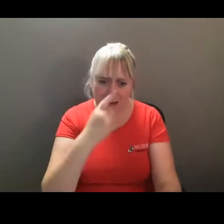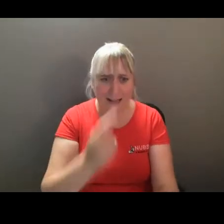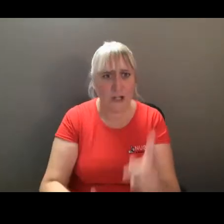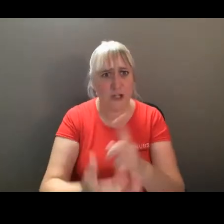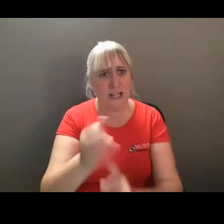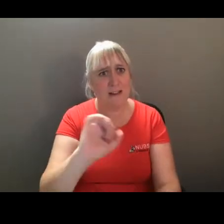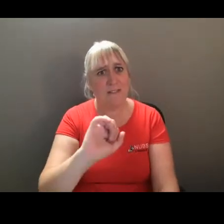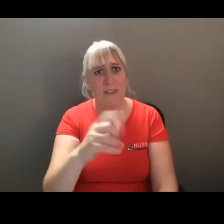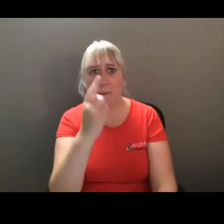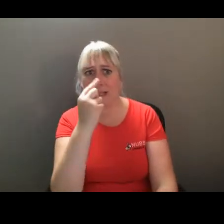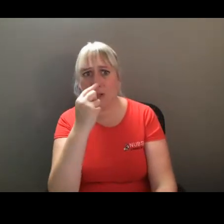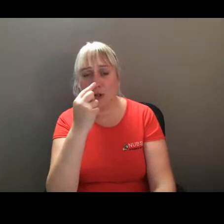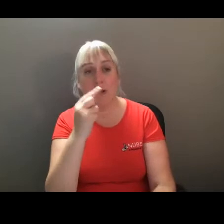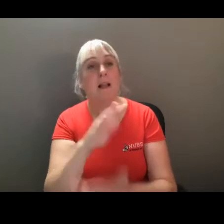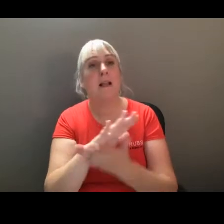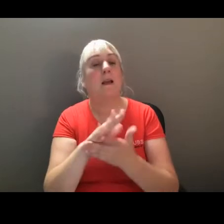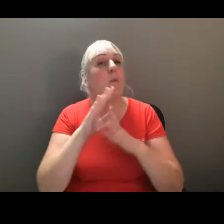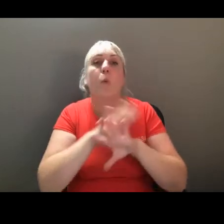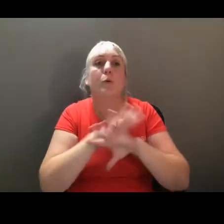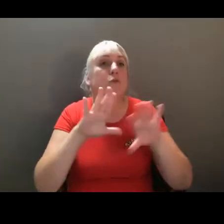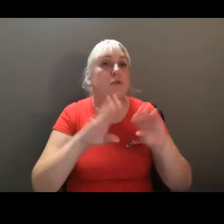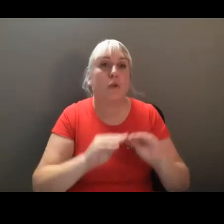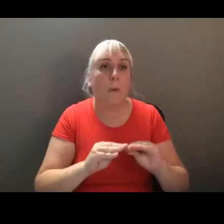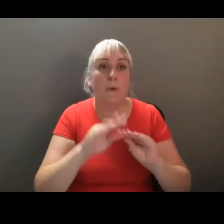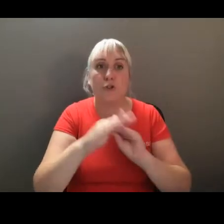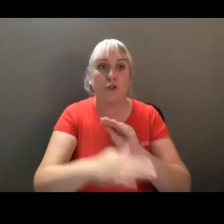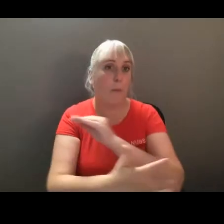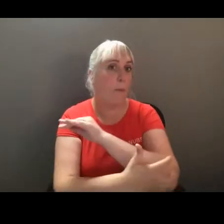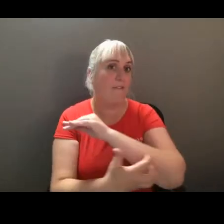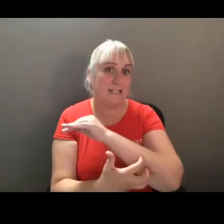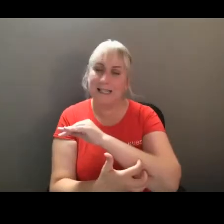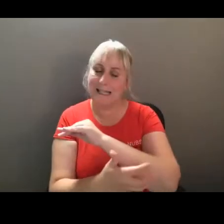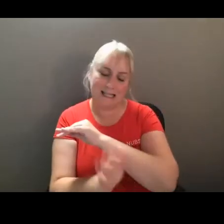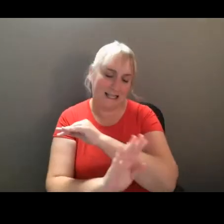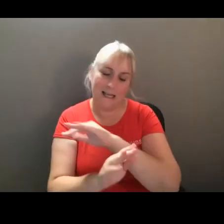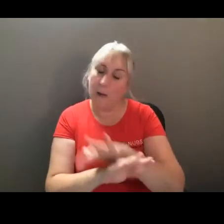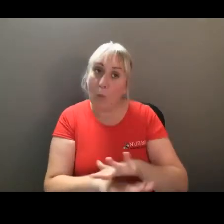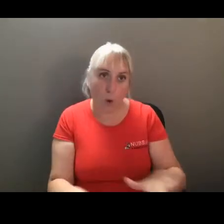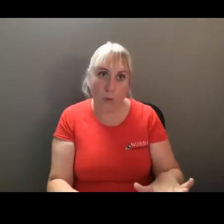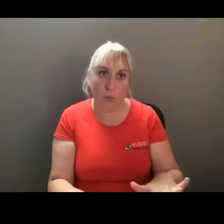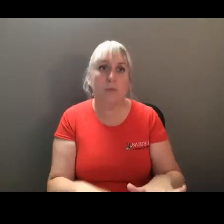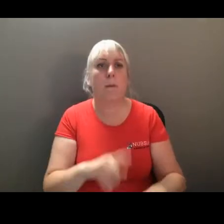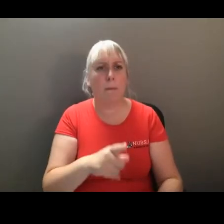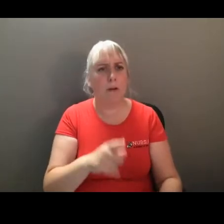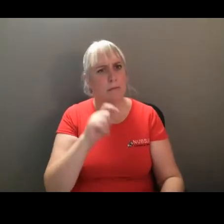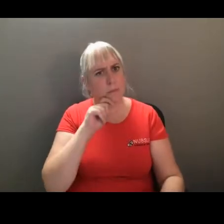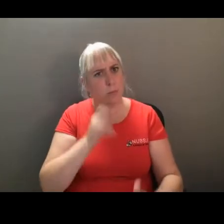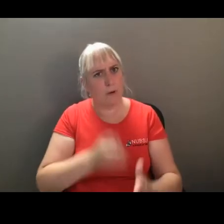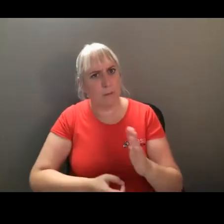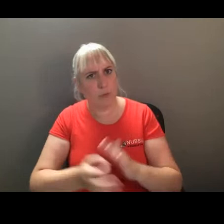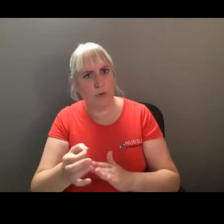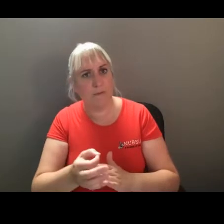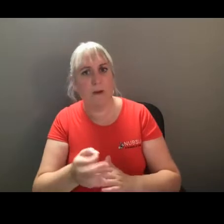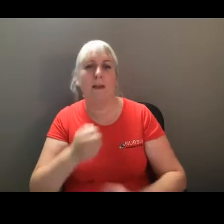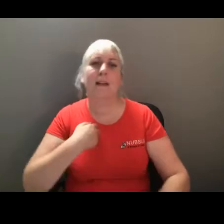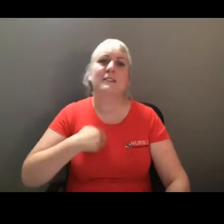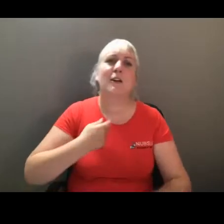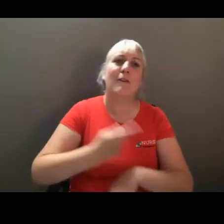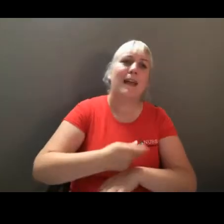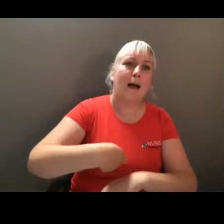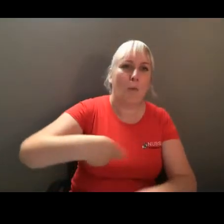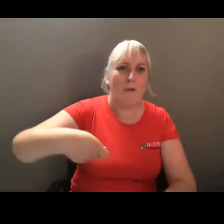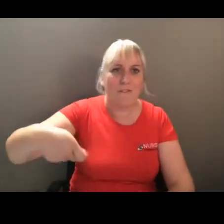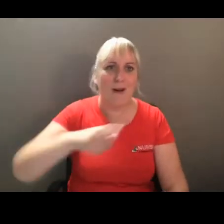not eradicate child poverty, so don't think that for 1 minute, which I know you don't. I'm just waffling, sorry. I waffle when I get a bit